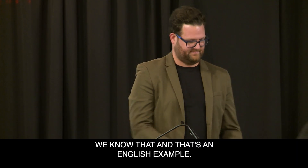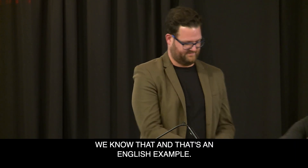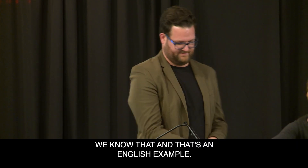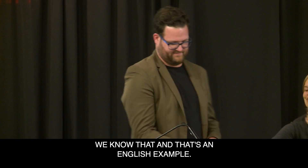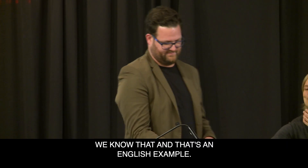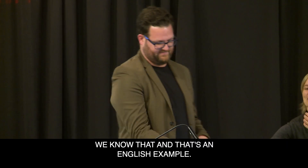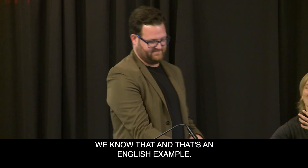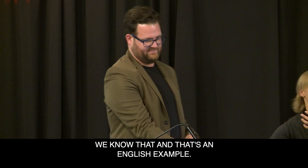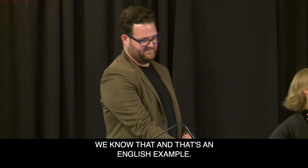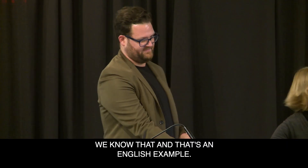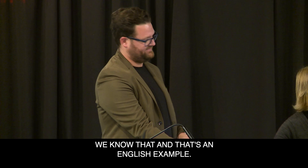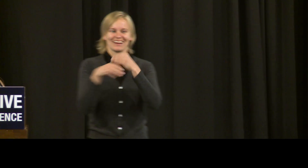example.